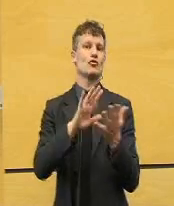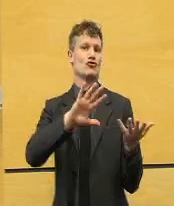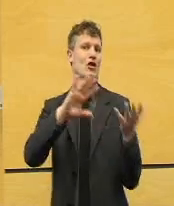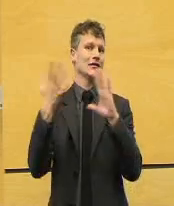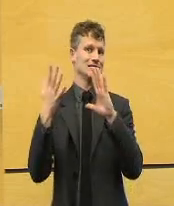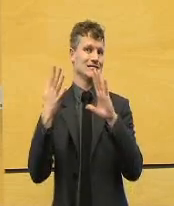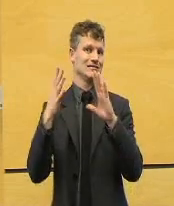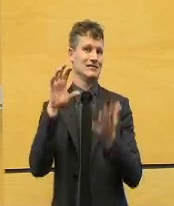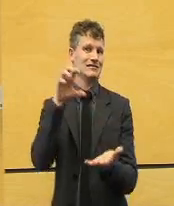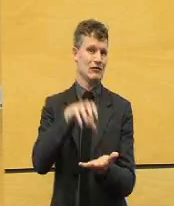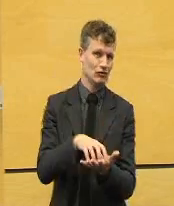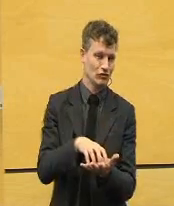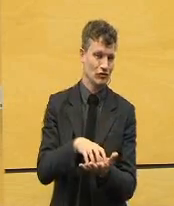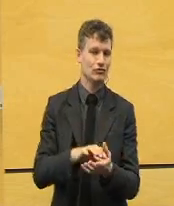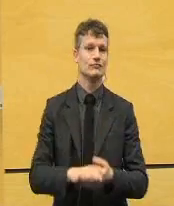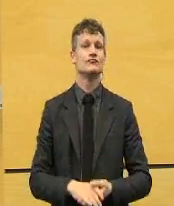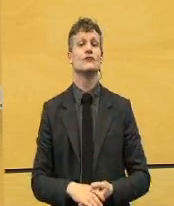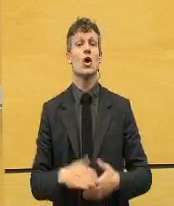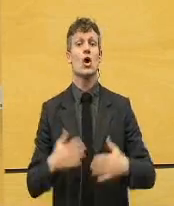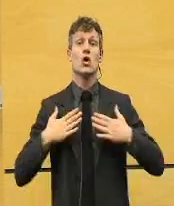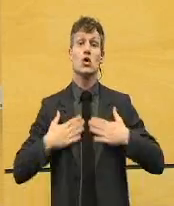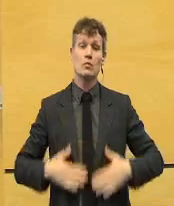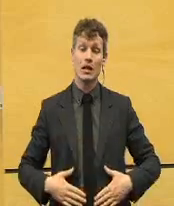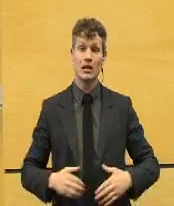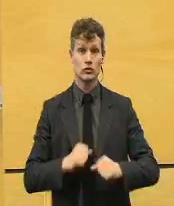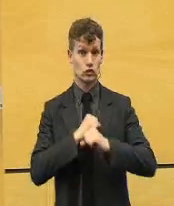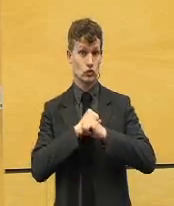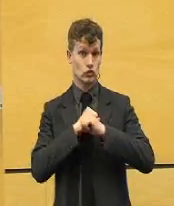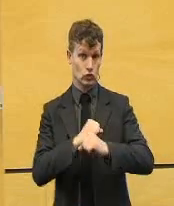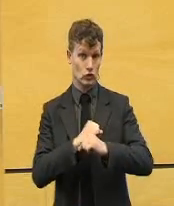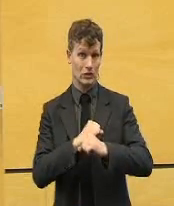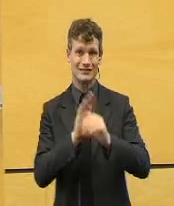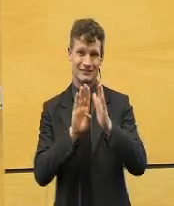Social Development and Human Security with